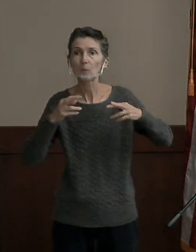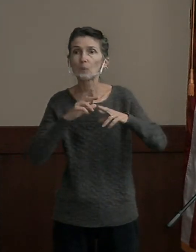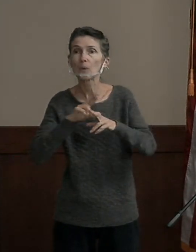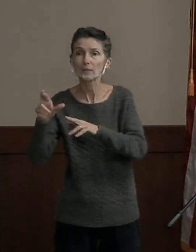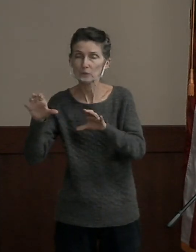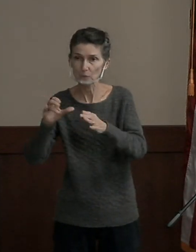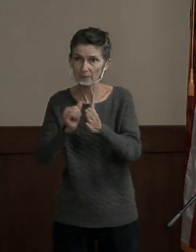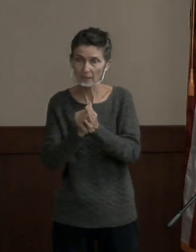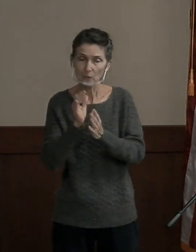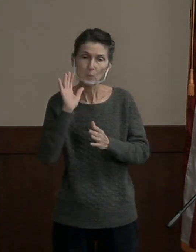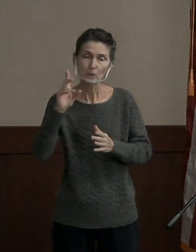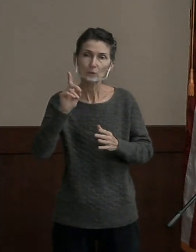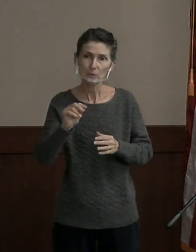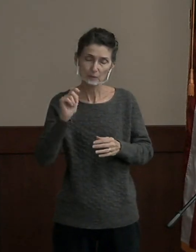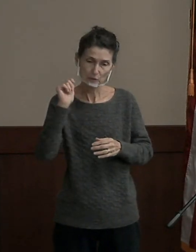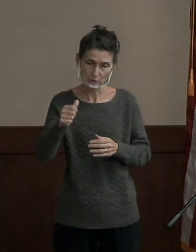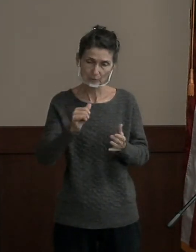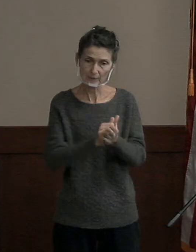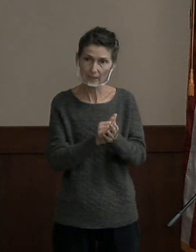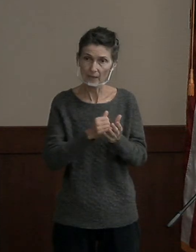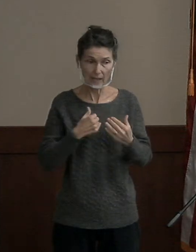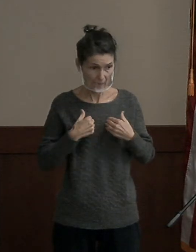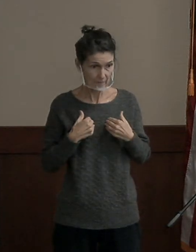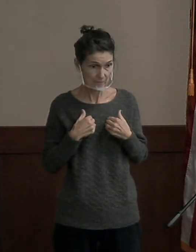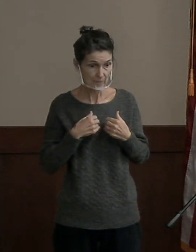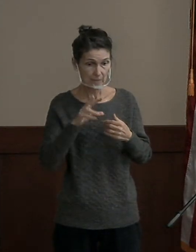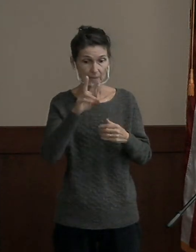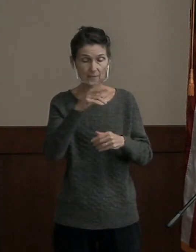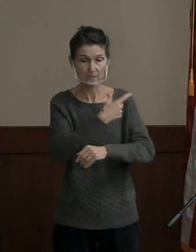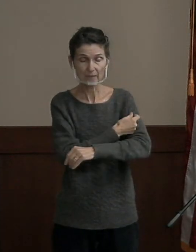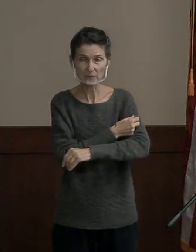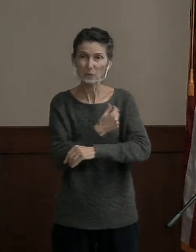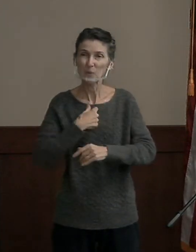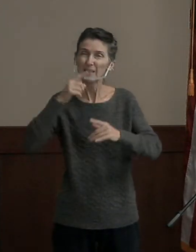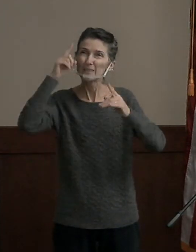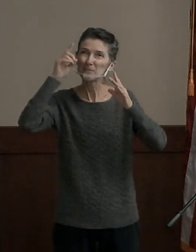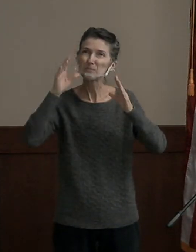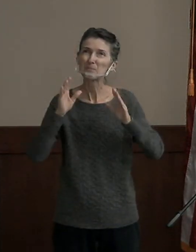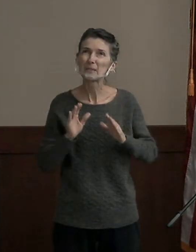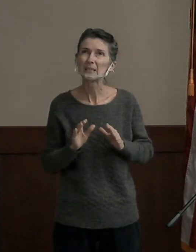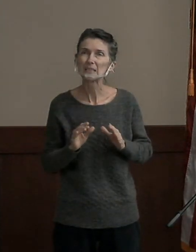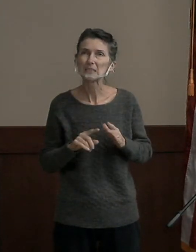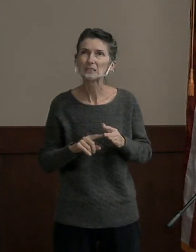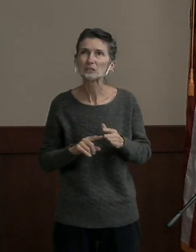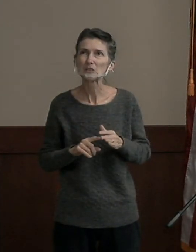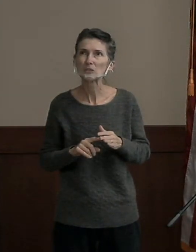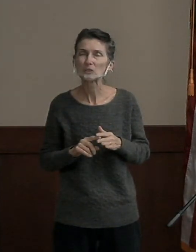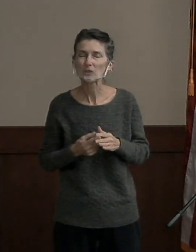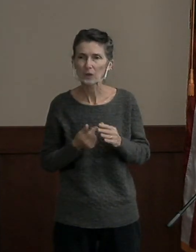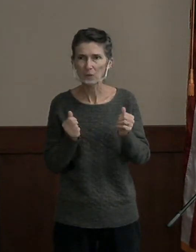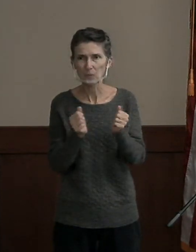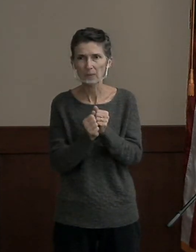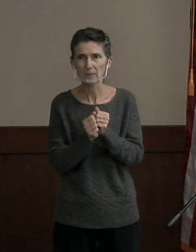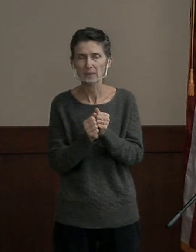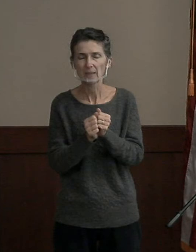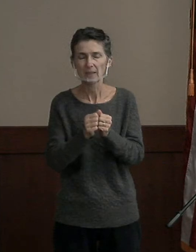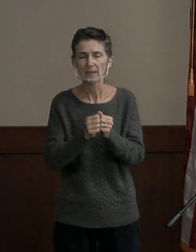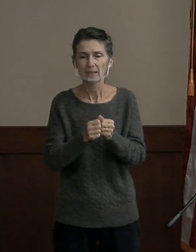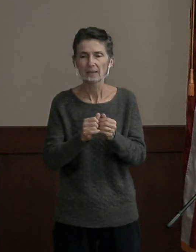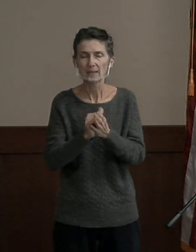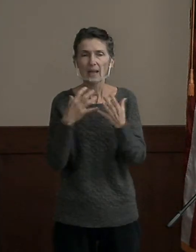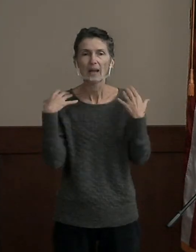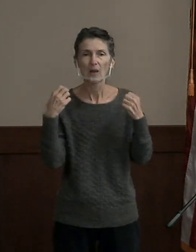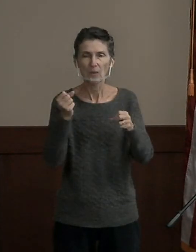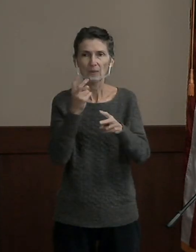and we will do that as soon as vaccines are available and we can deploy them. We expect to start with the healthcare workers by the end of